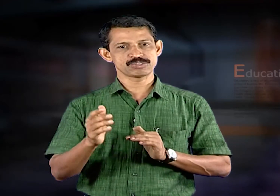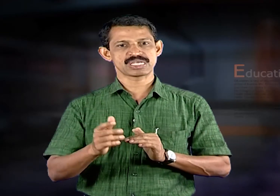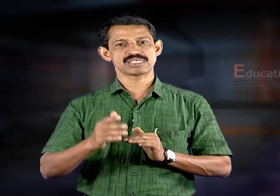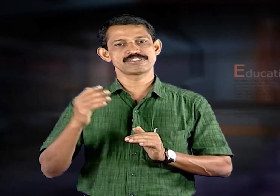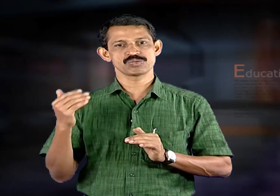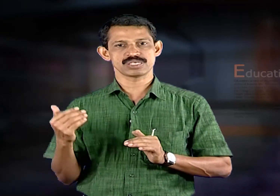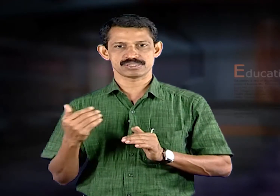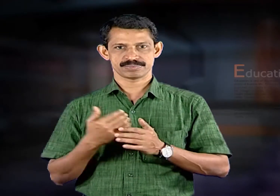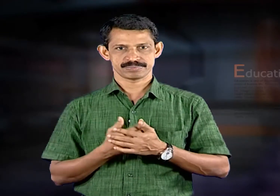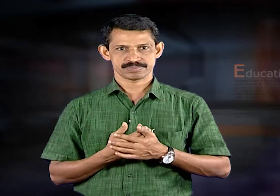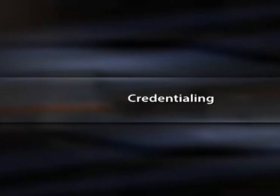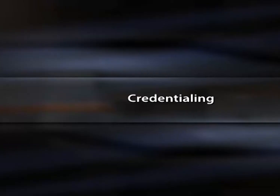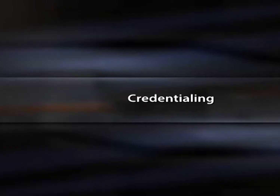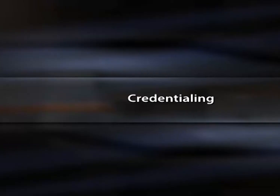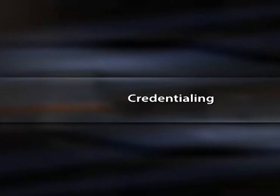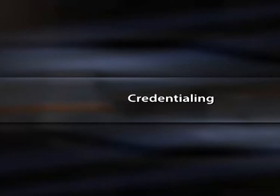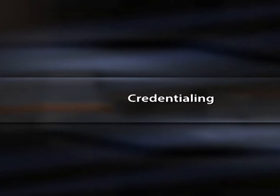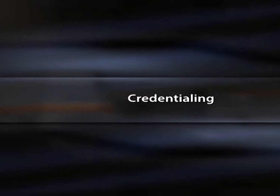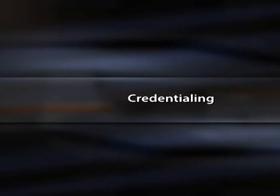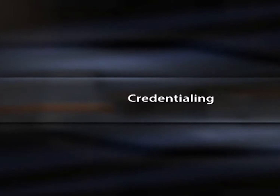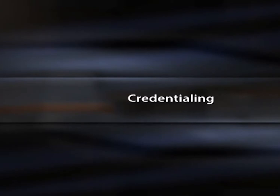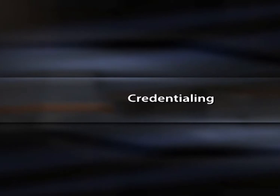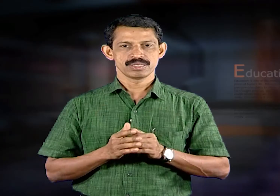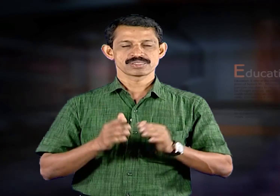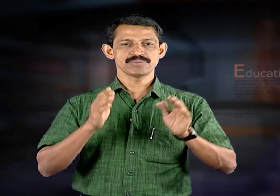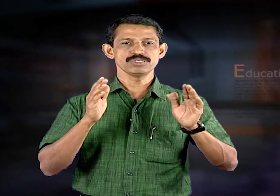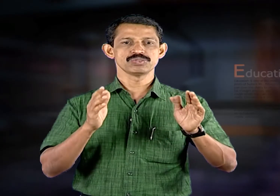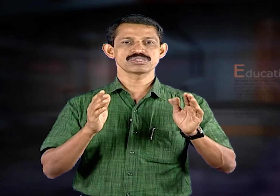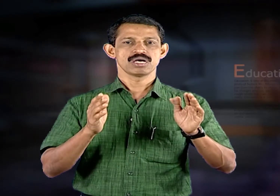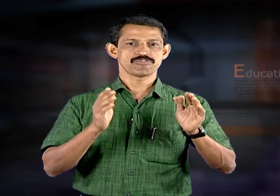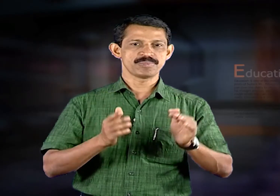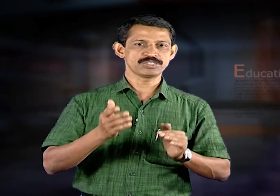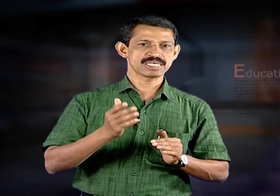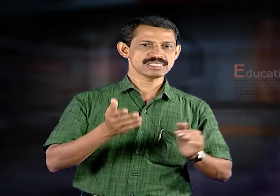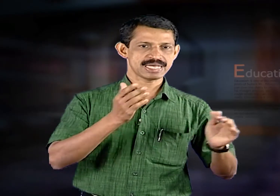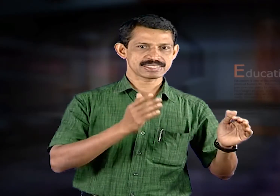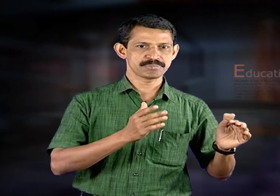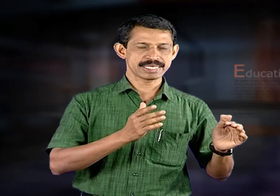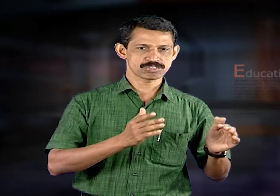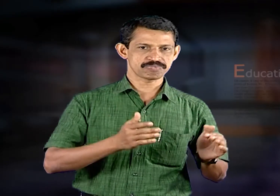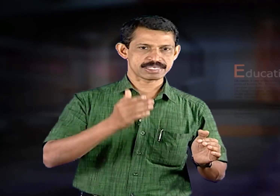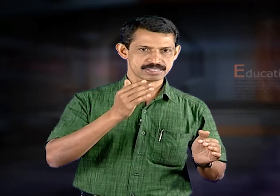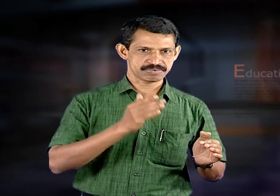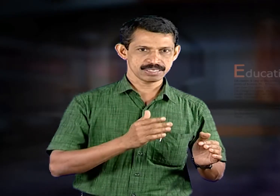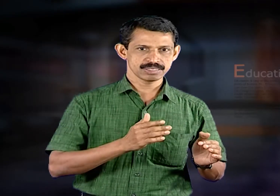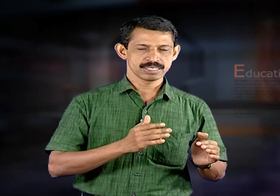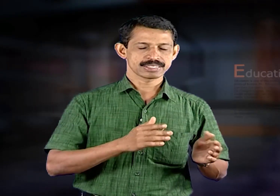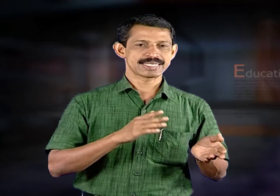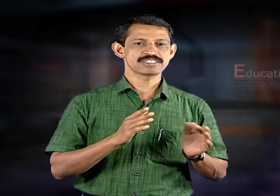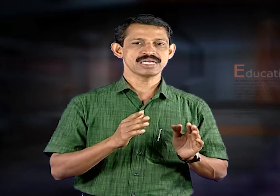education institutions. Credentialing. Some use formal education as a means of achieving credentials